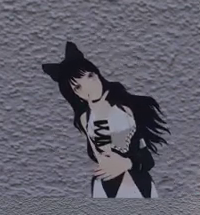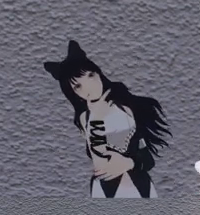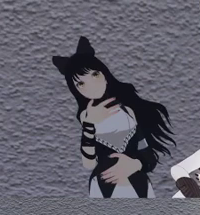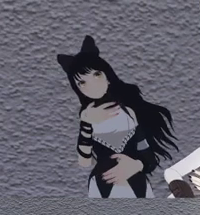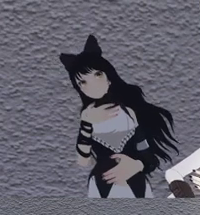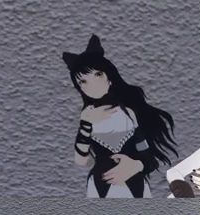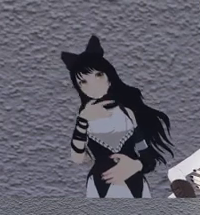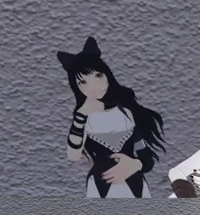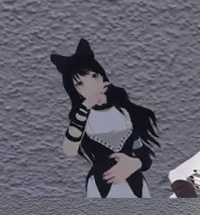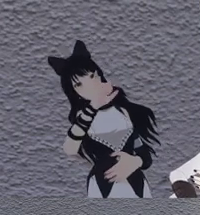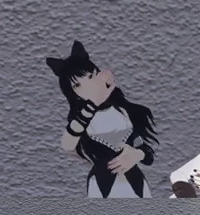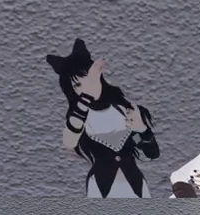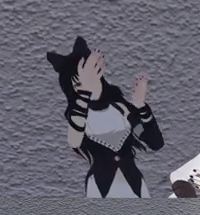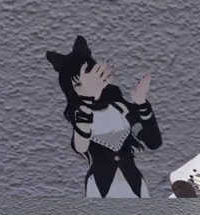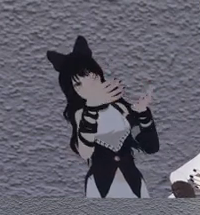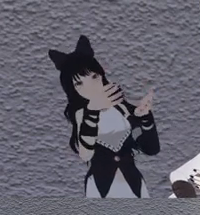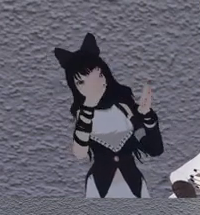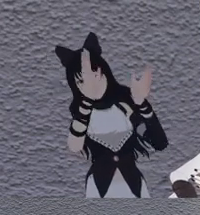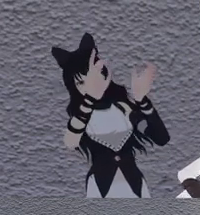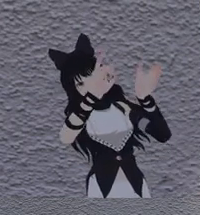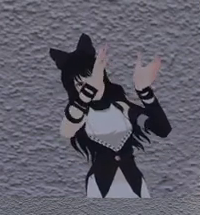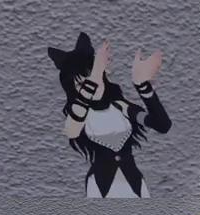You see something, you're like, huh,